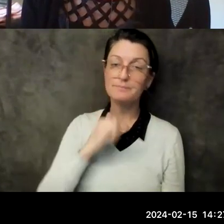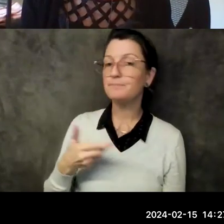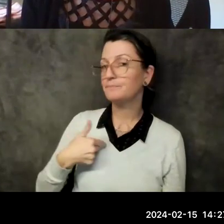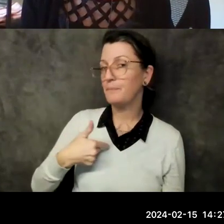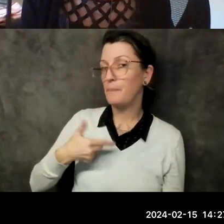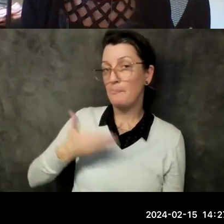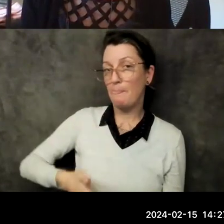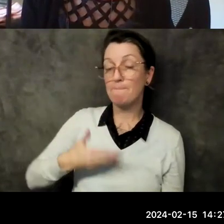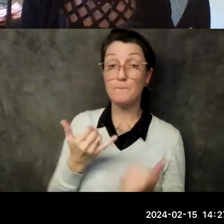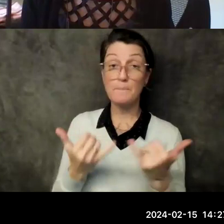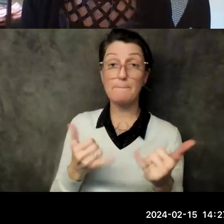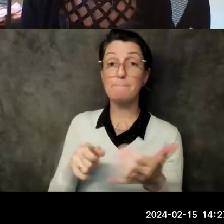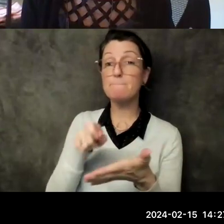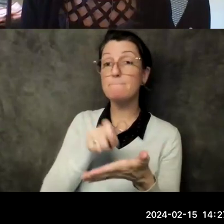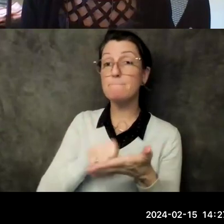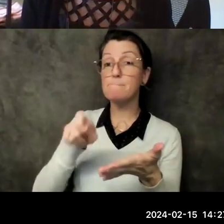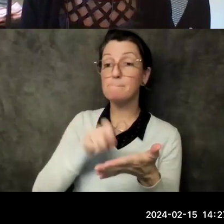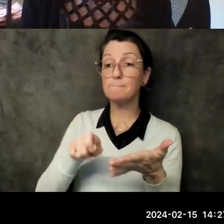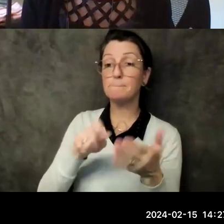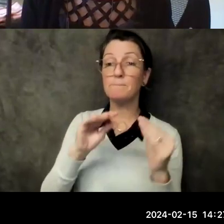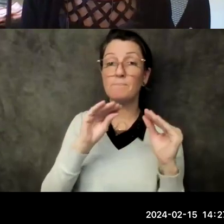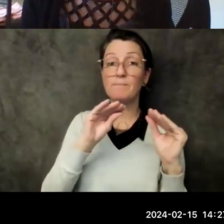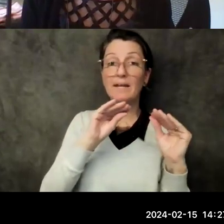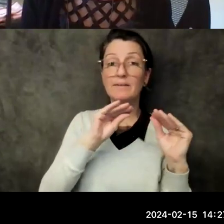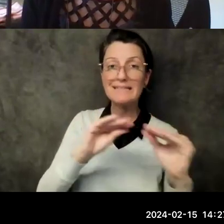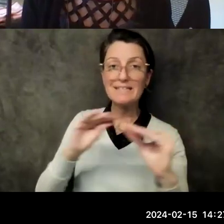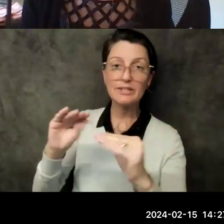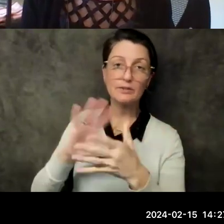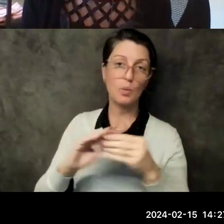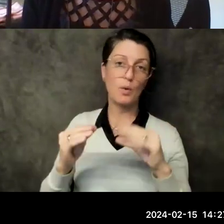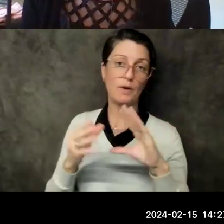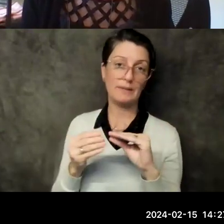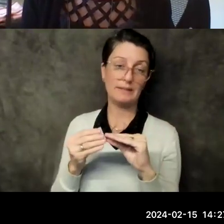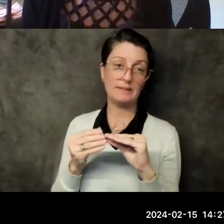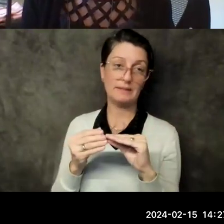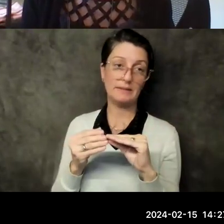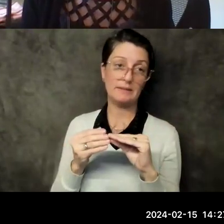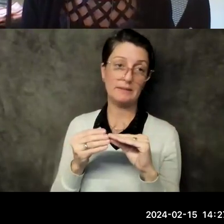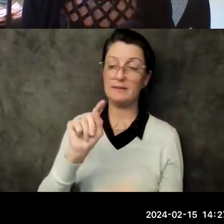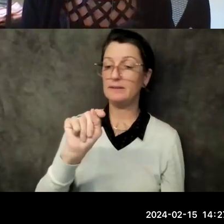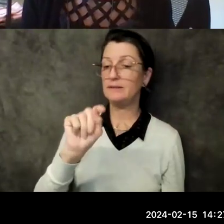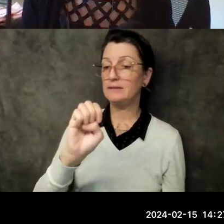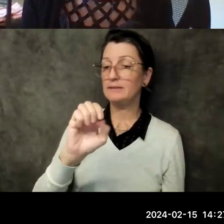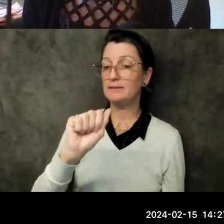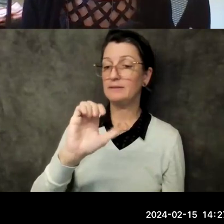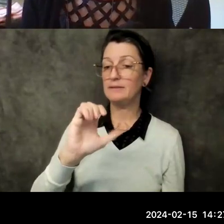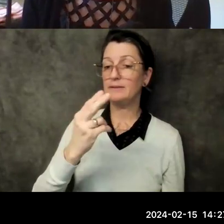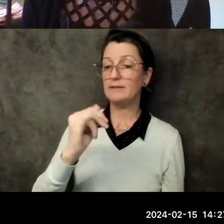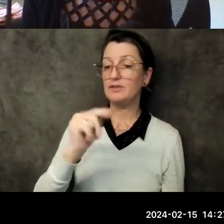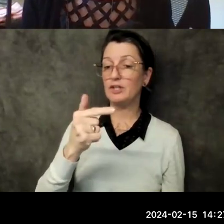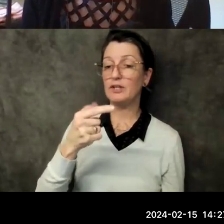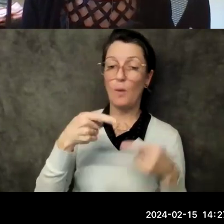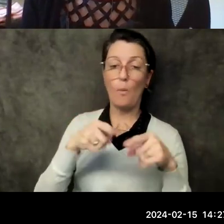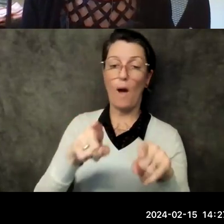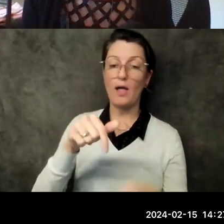I'm currently writing some teaching stories, some especially teaching while queer stories, which